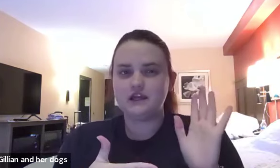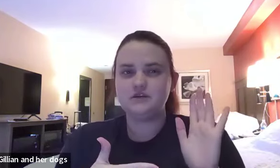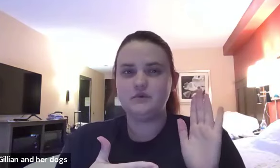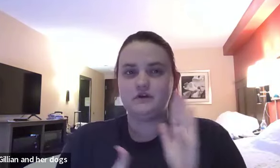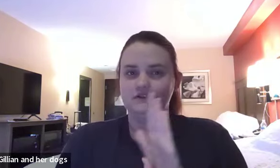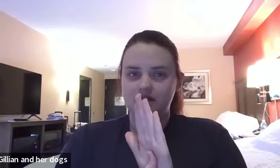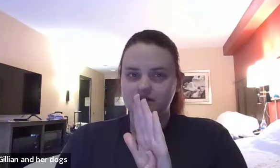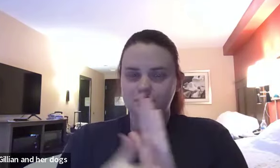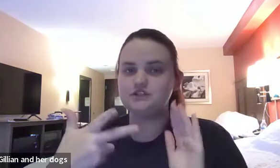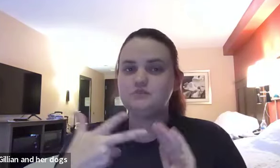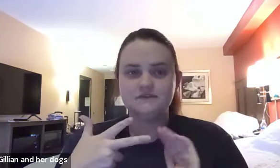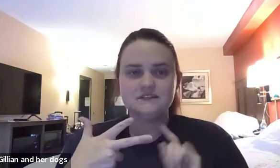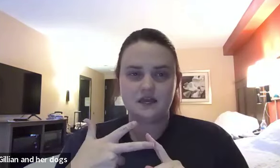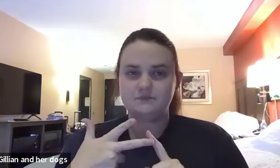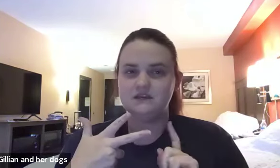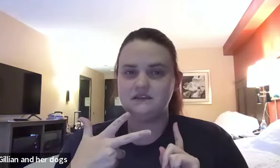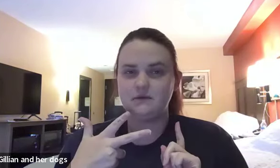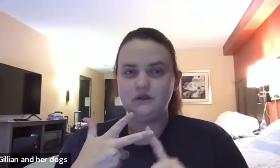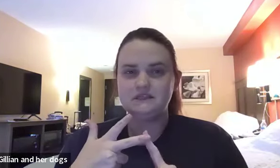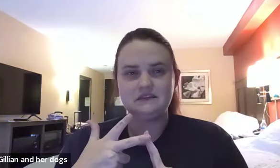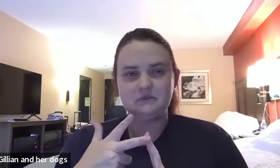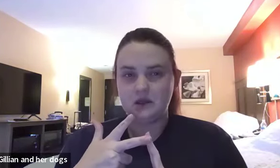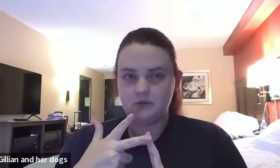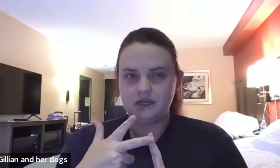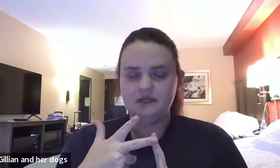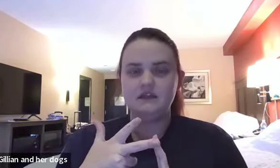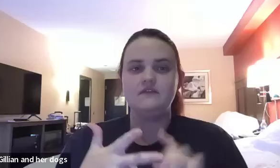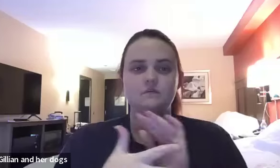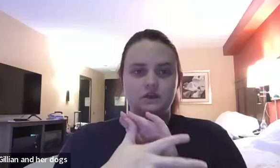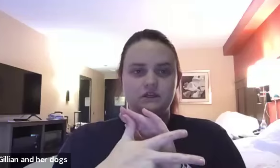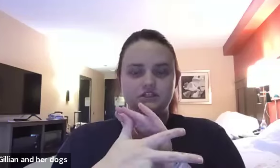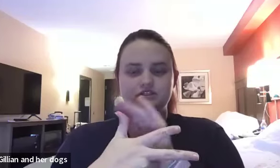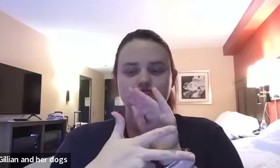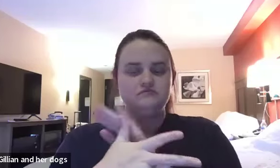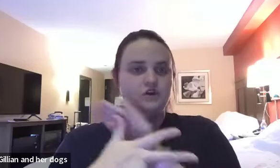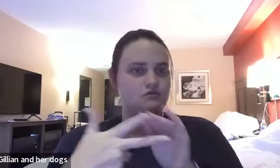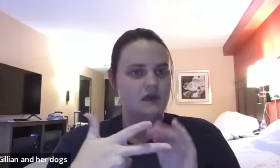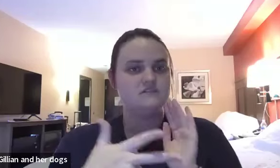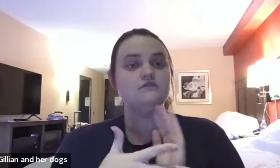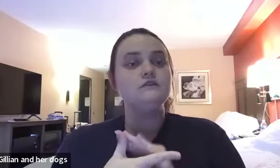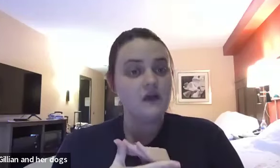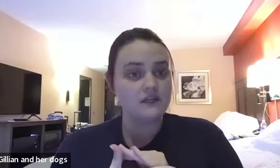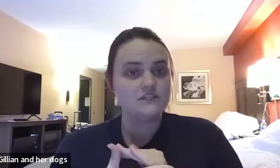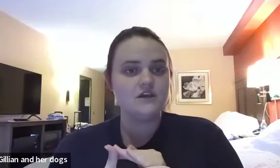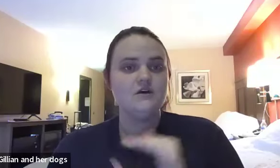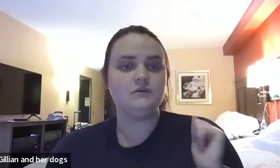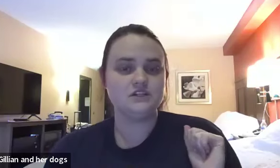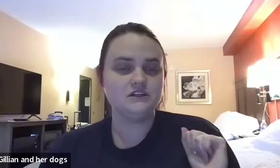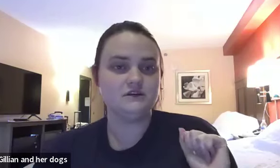actually with our lunch. We're going to do breakfast last because that one is a little bit complicated. And then we're going to just go through that. So for lunch, what you're going to do is you're